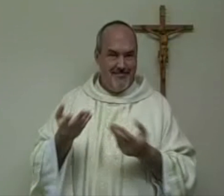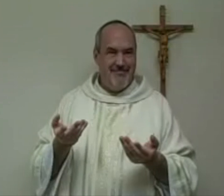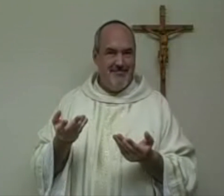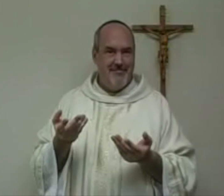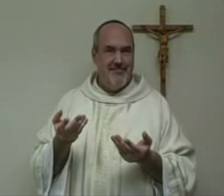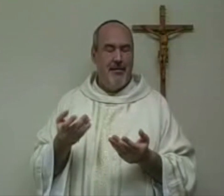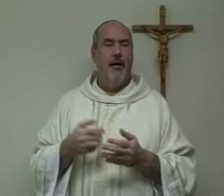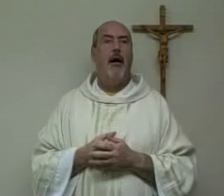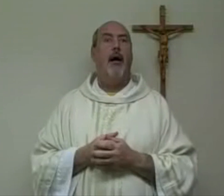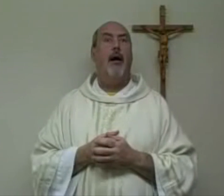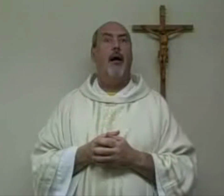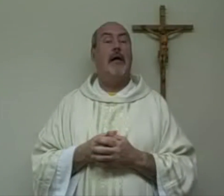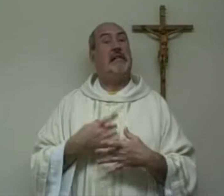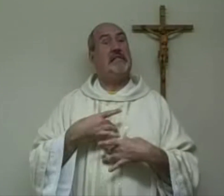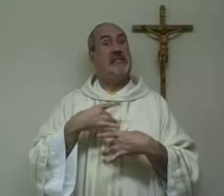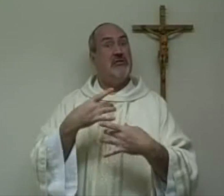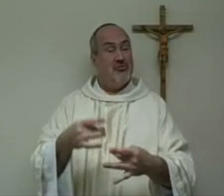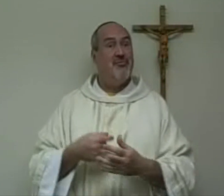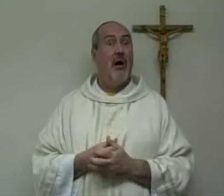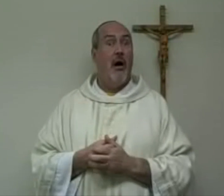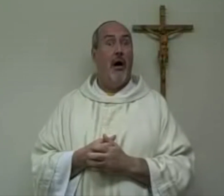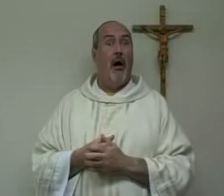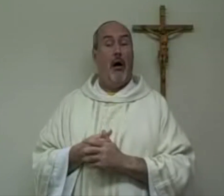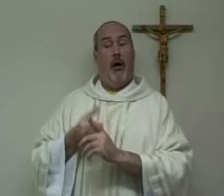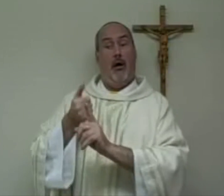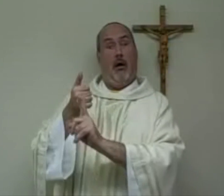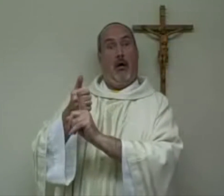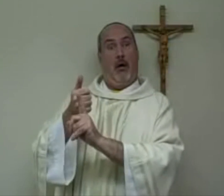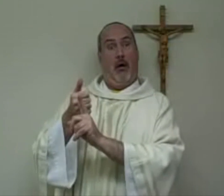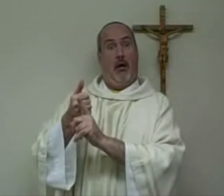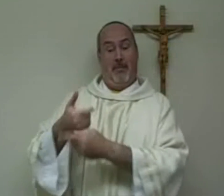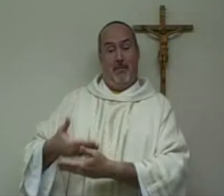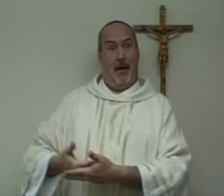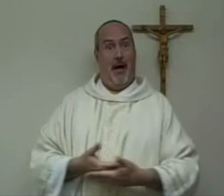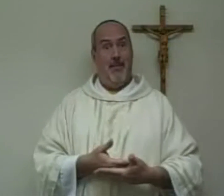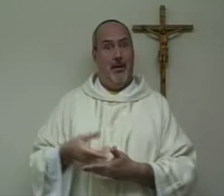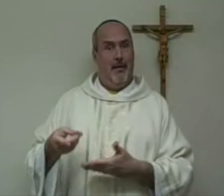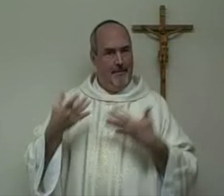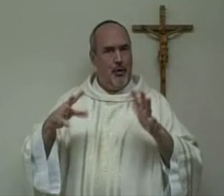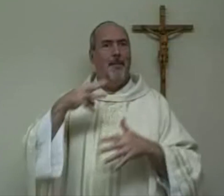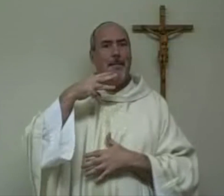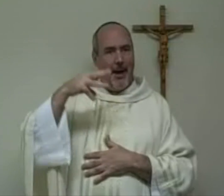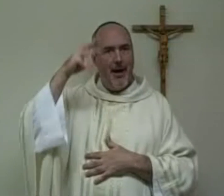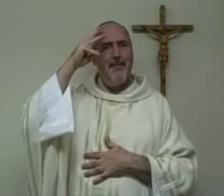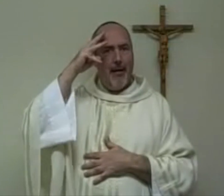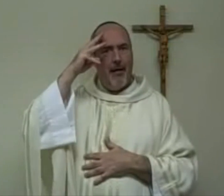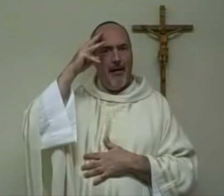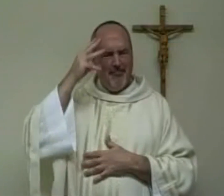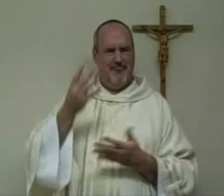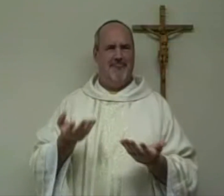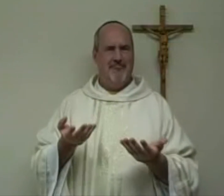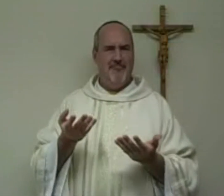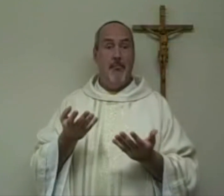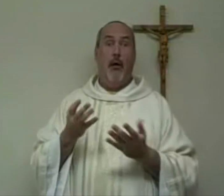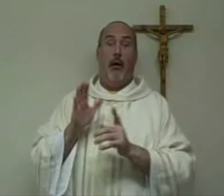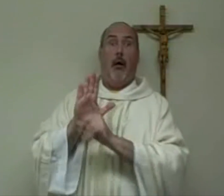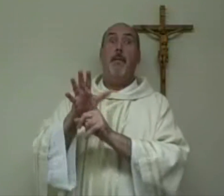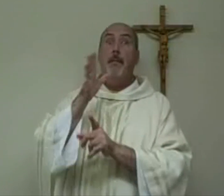was an atheist. But what's interesting about Gorbachev is that he was baptized as